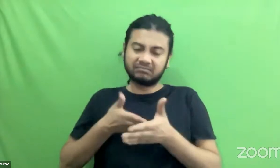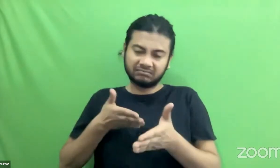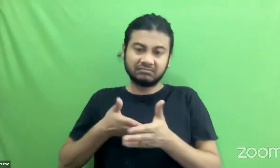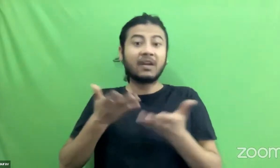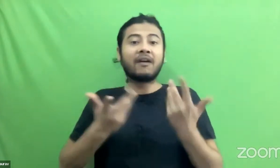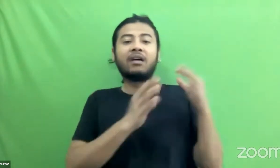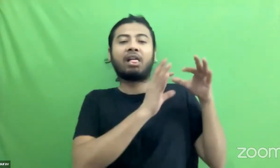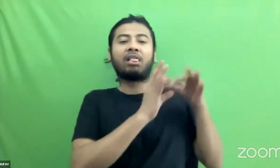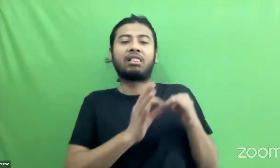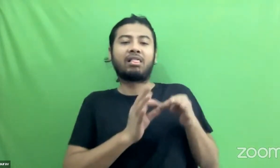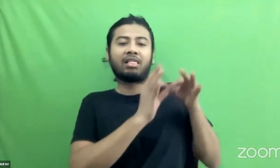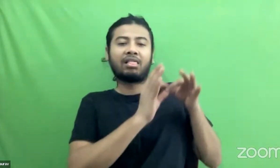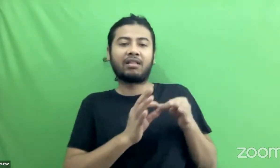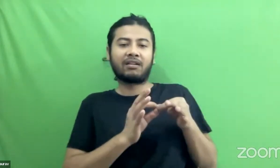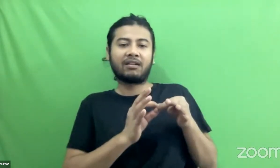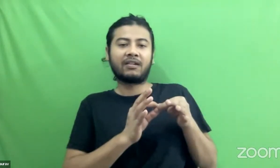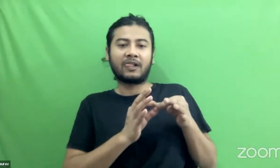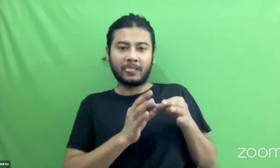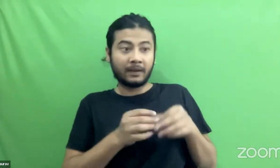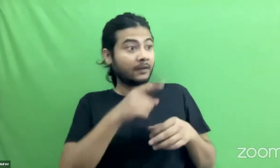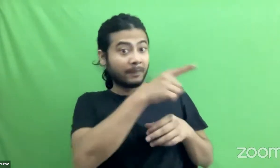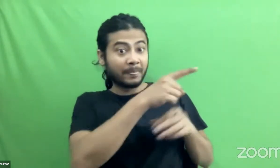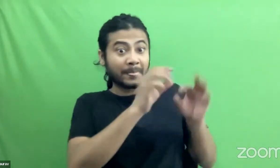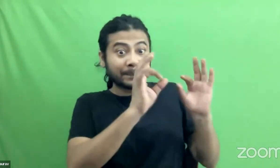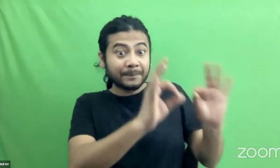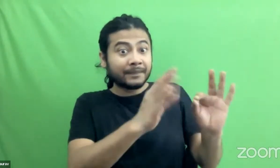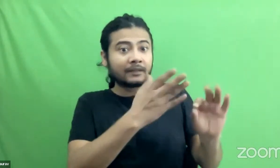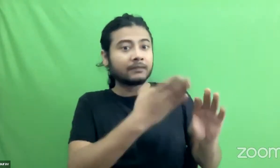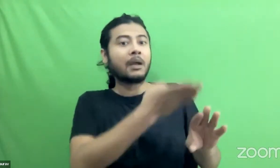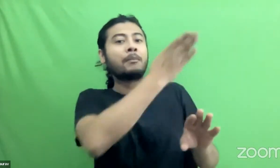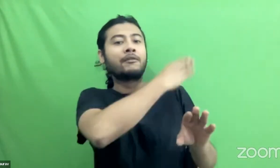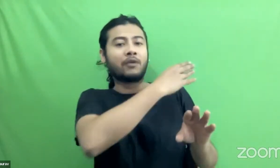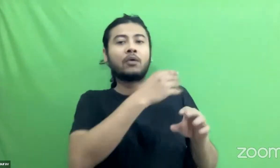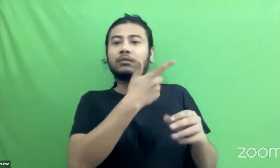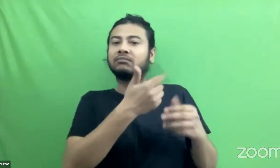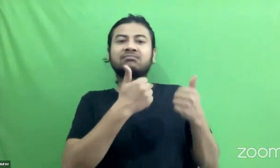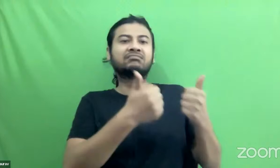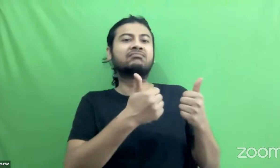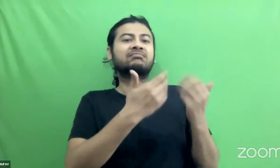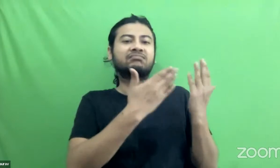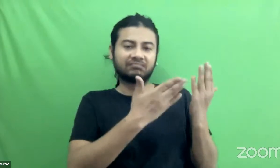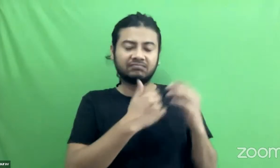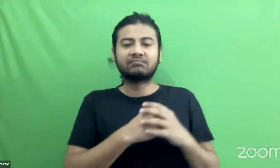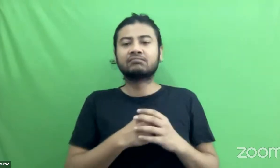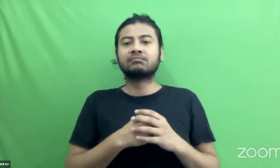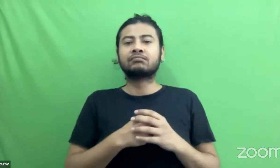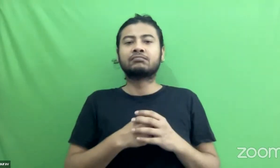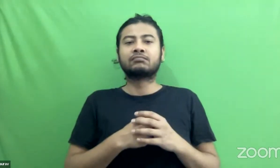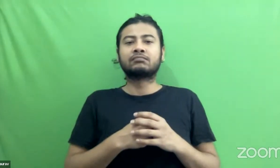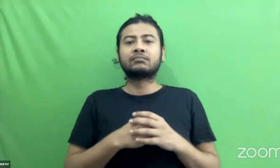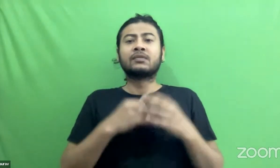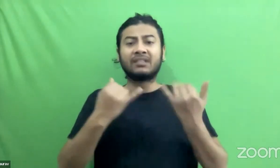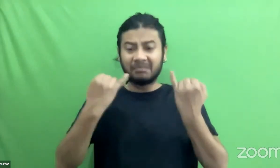So some examples of bad karma is that eating non-vegetarian food, or violence, talking bad about other